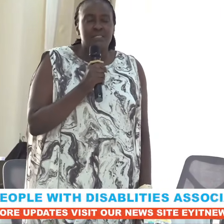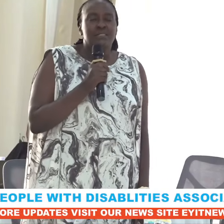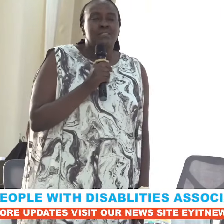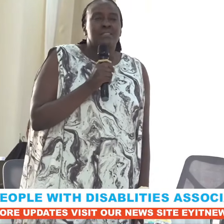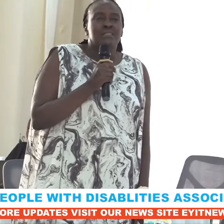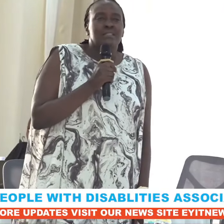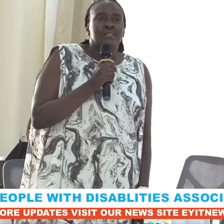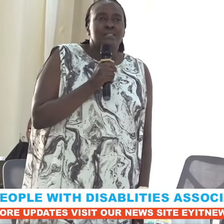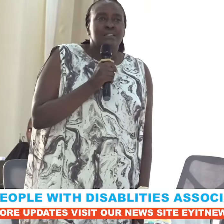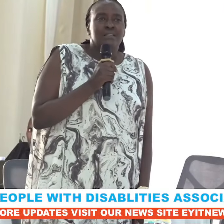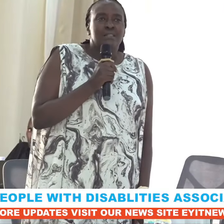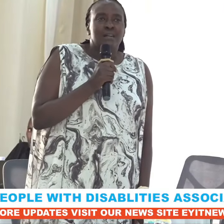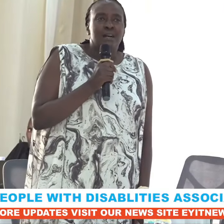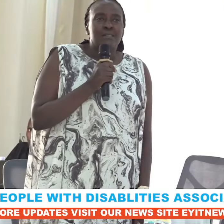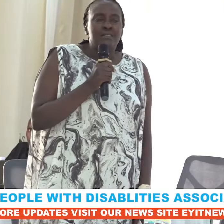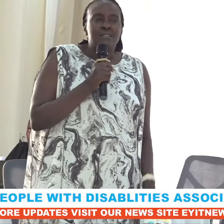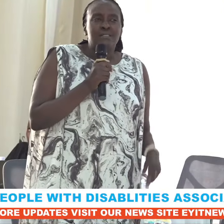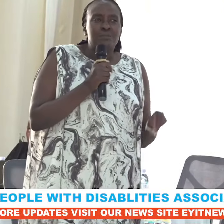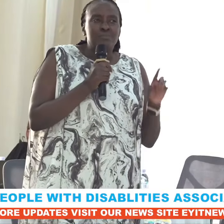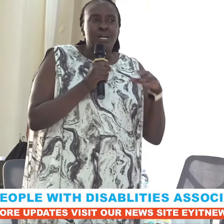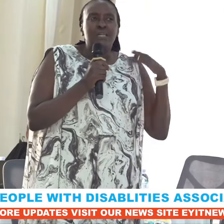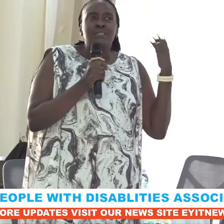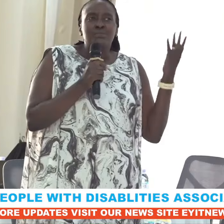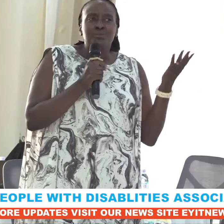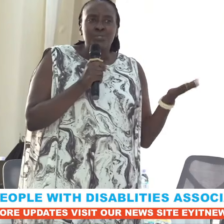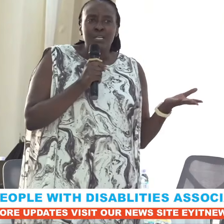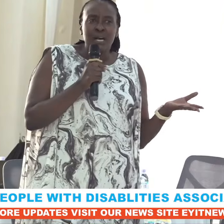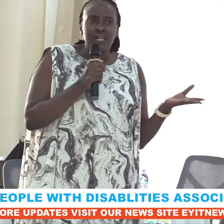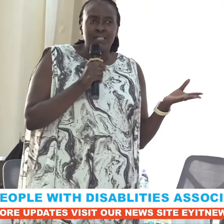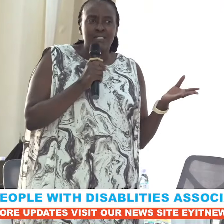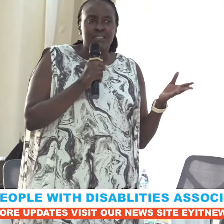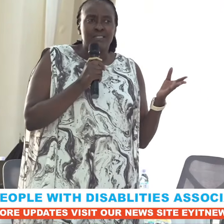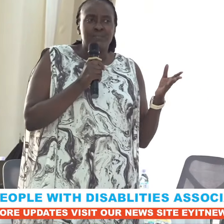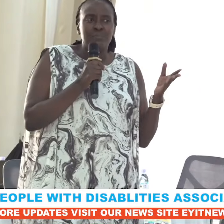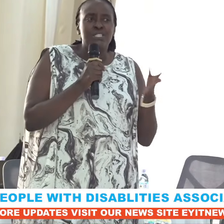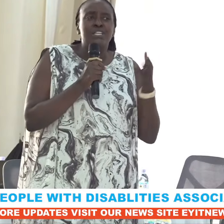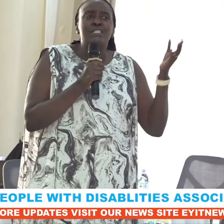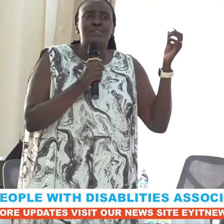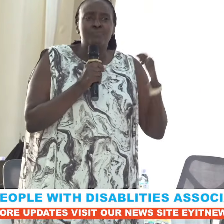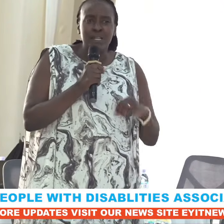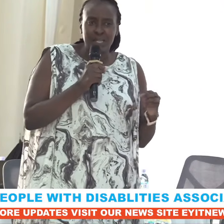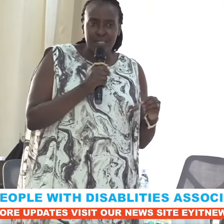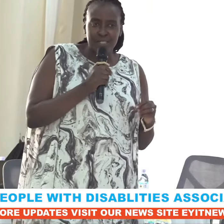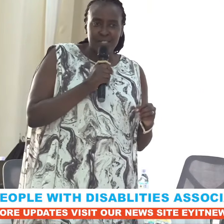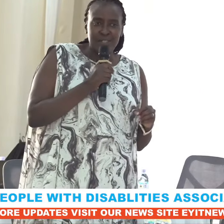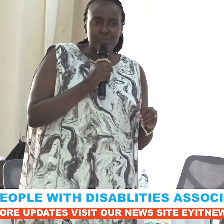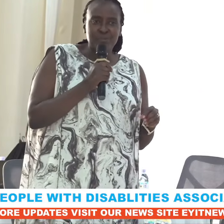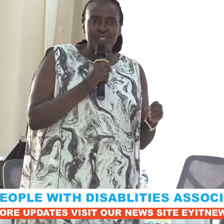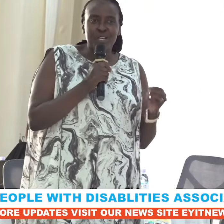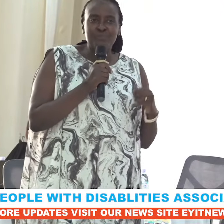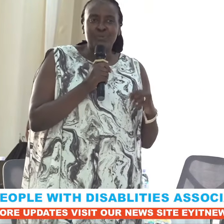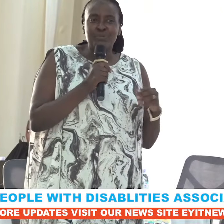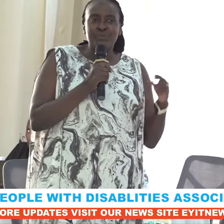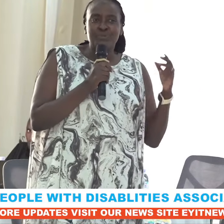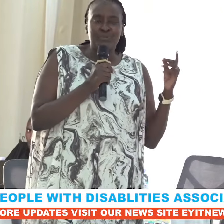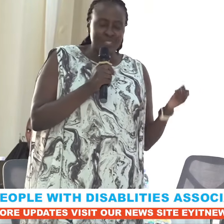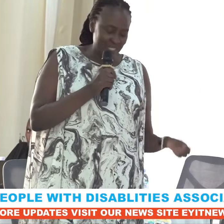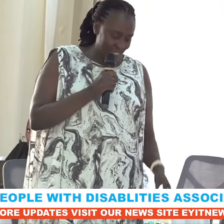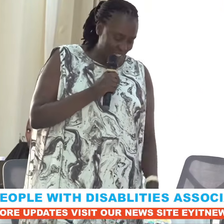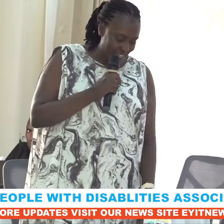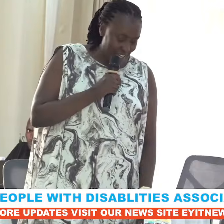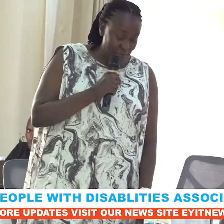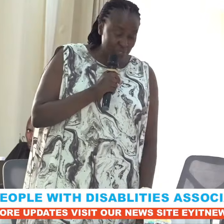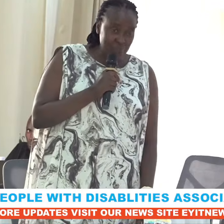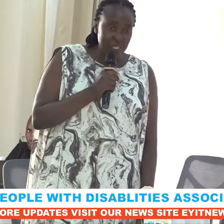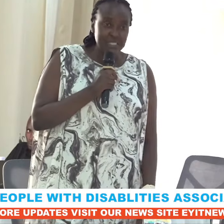West, and by good luck, the patient's mother was able to hear